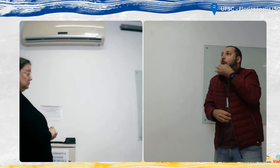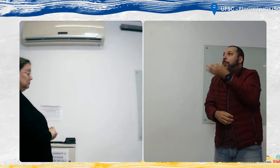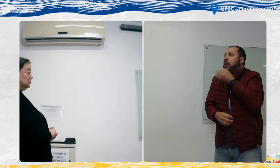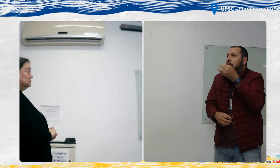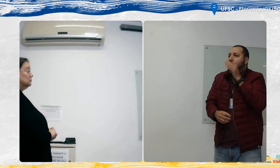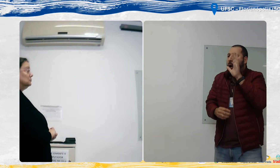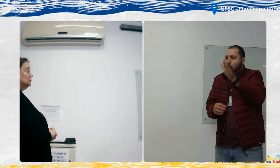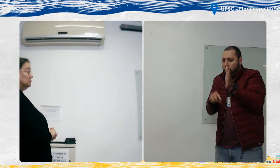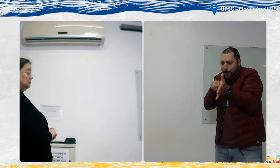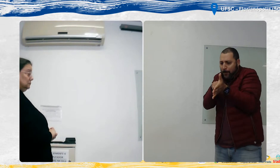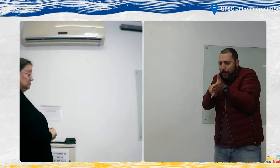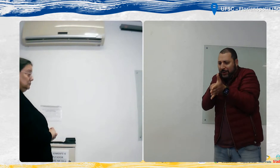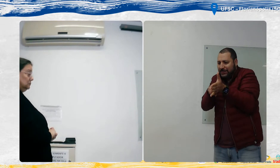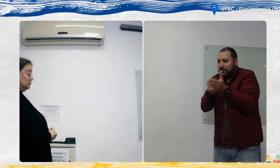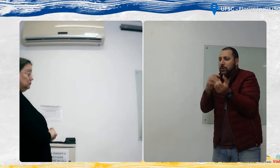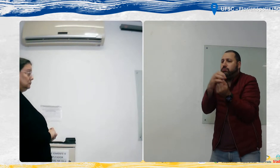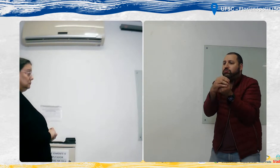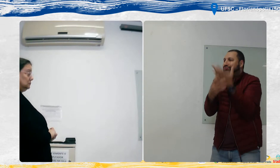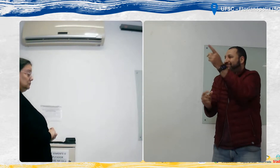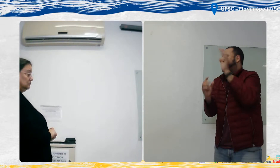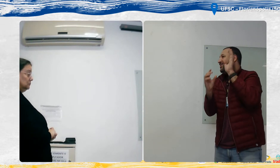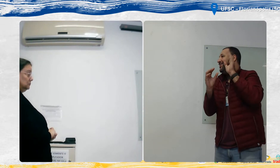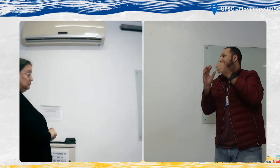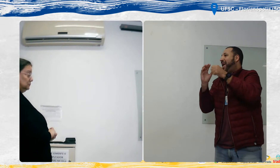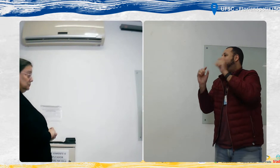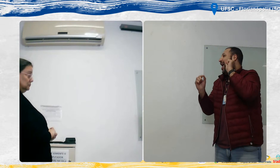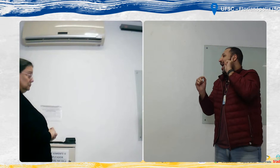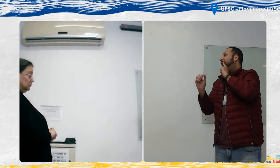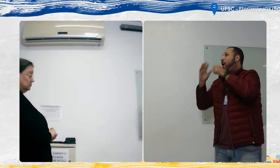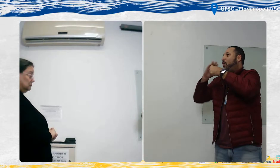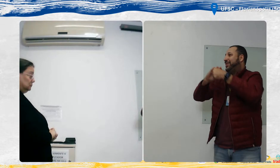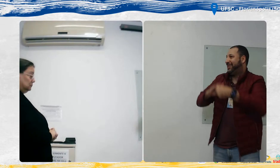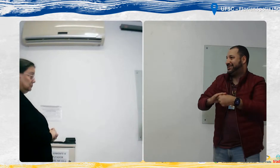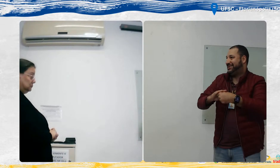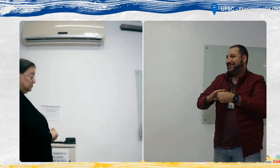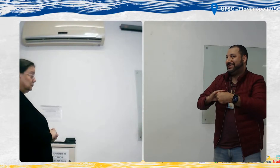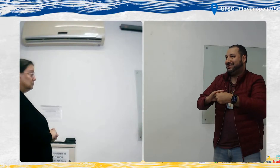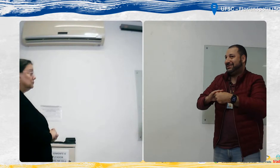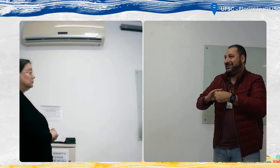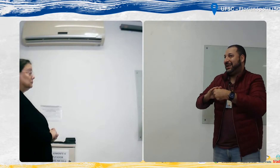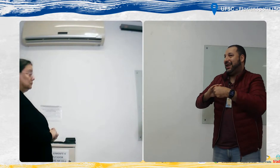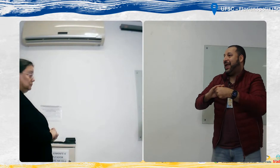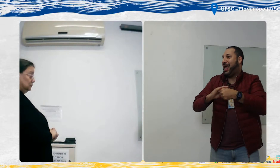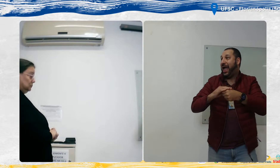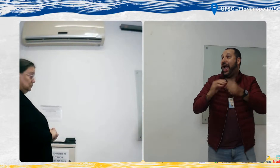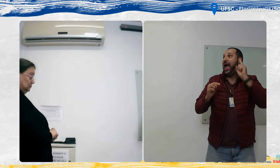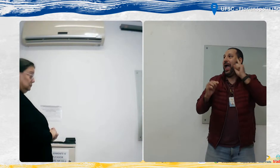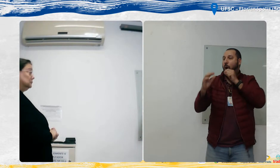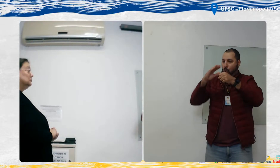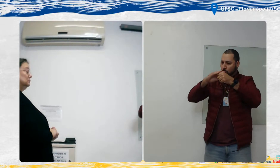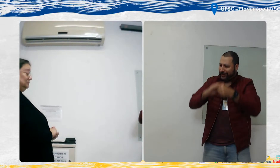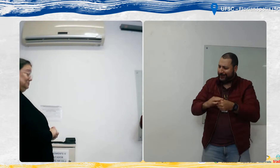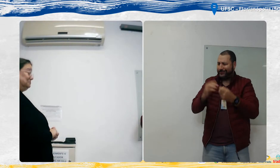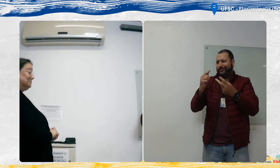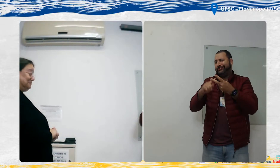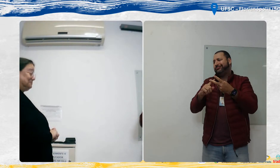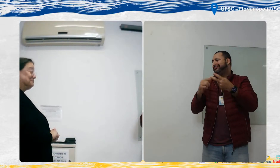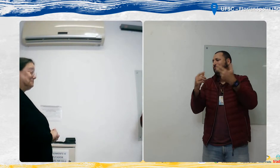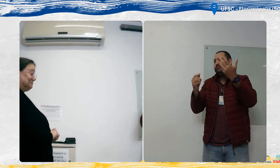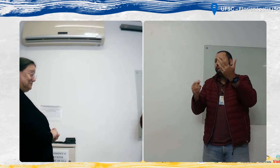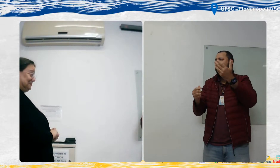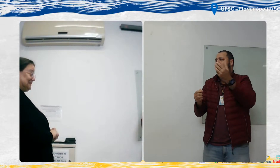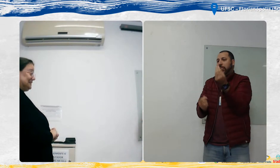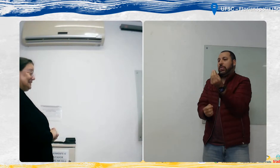people, how do they have a voice? How do they have an opinion in creating this deaf philosophy? How do they